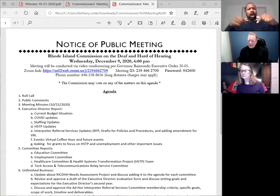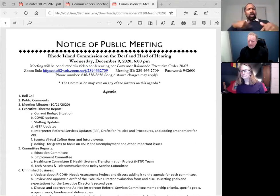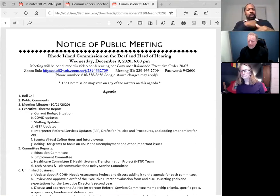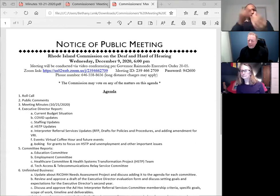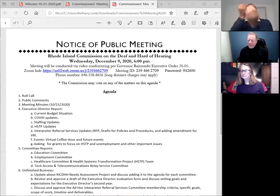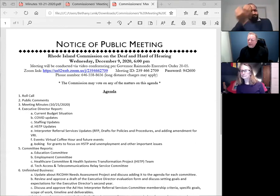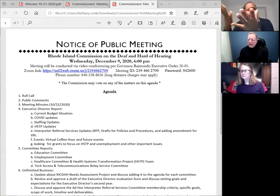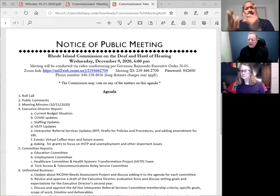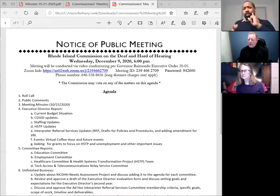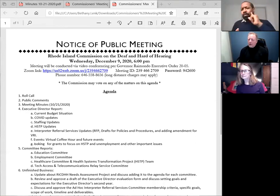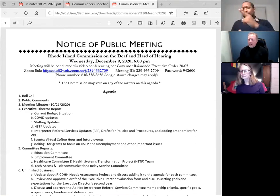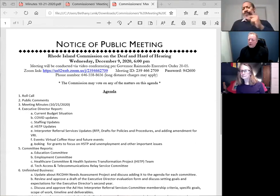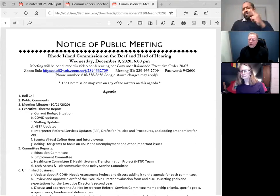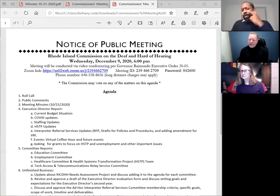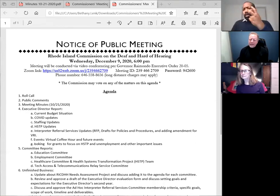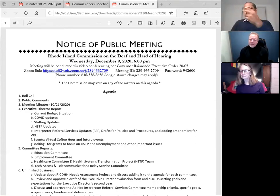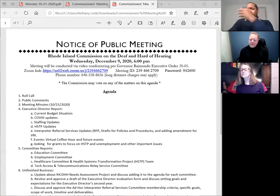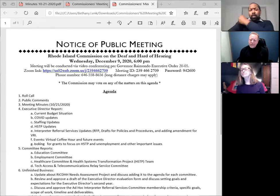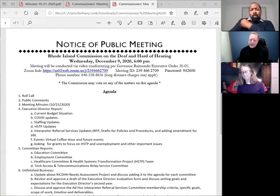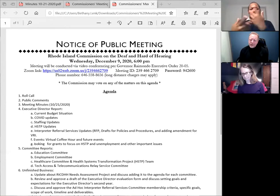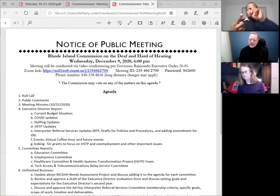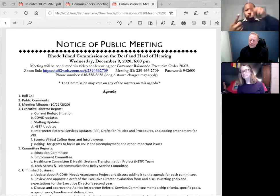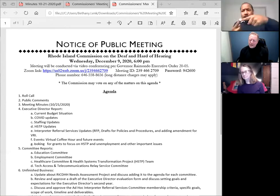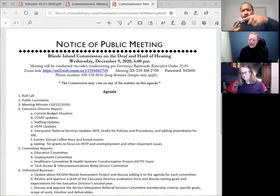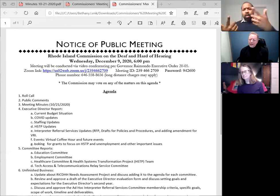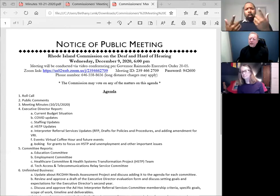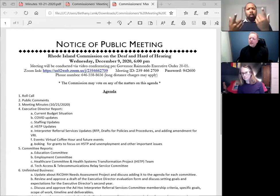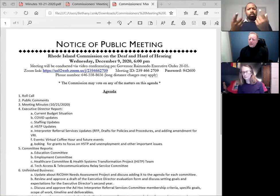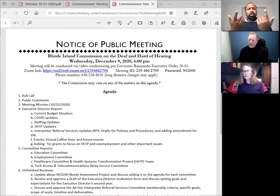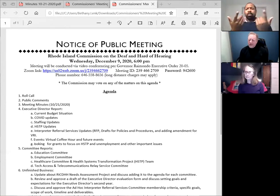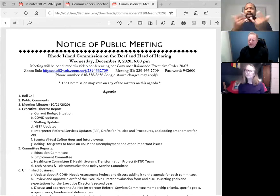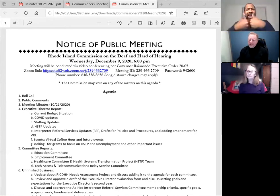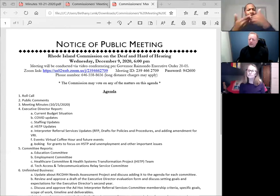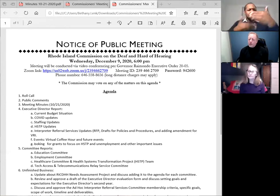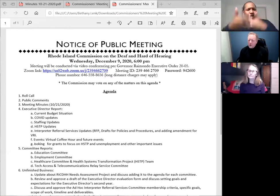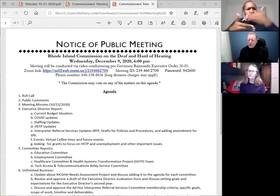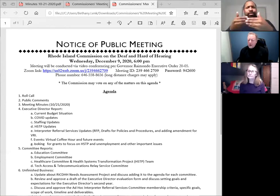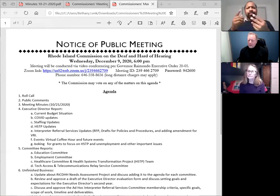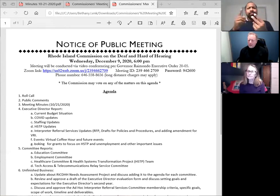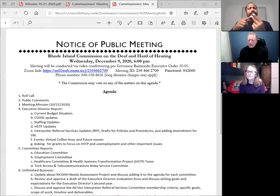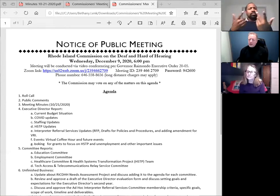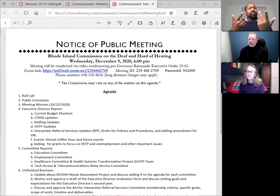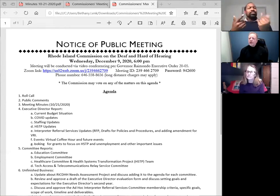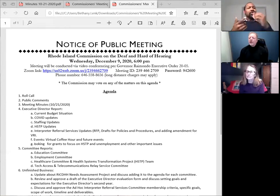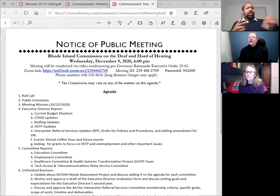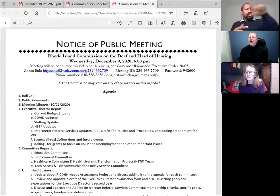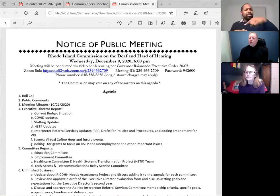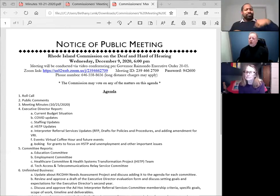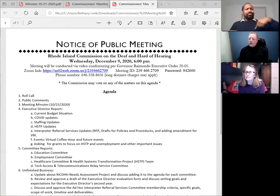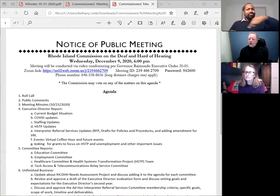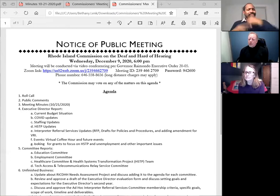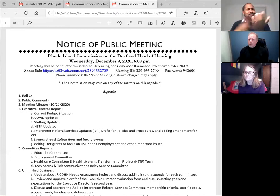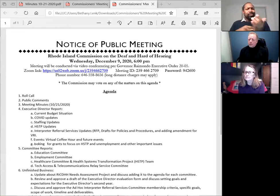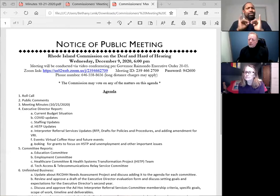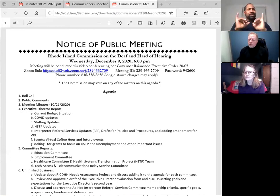out. And how was that we were going to get this information disseminated about the vaccine to our population, and what